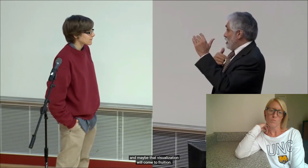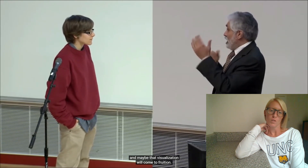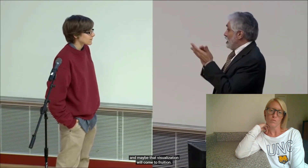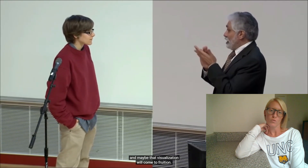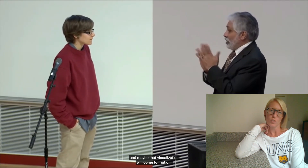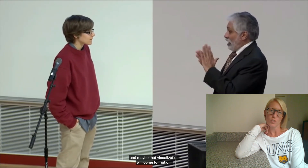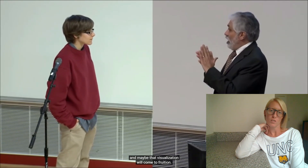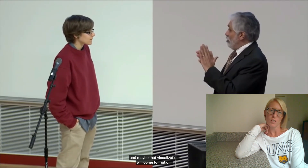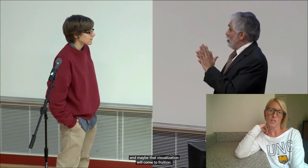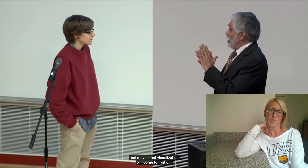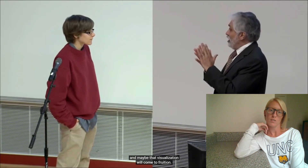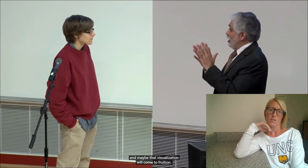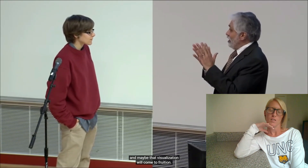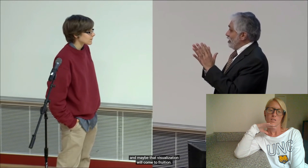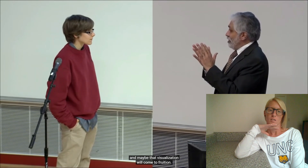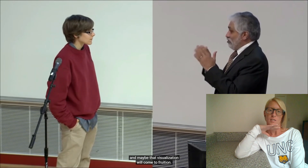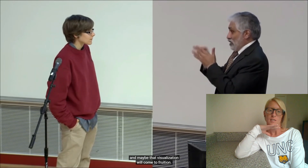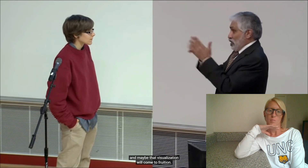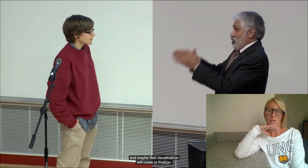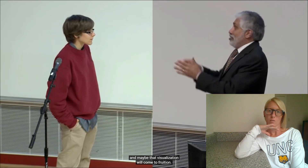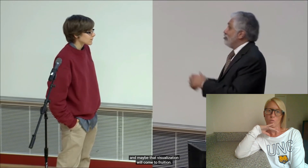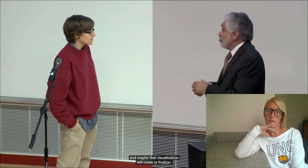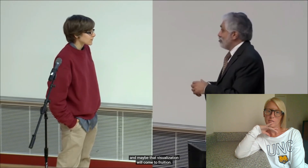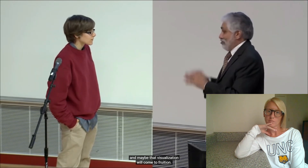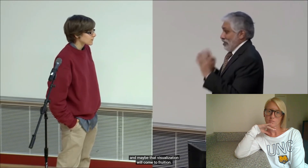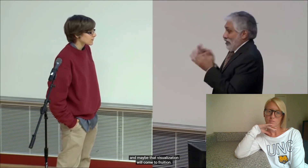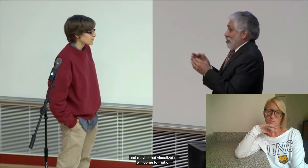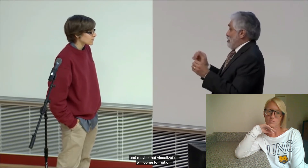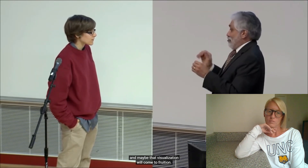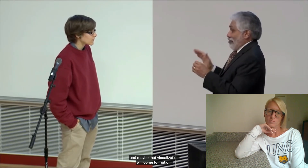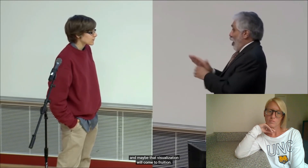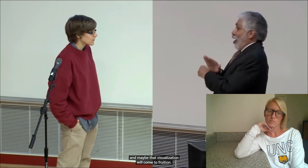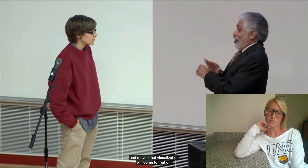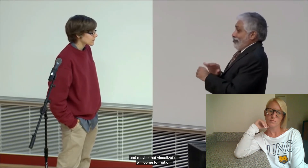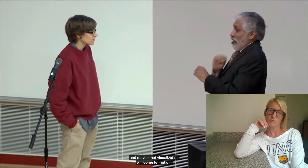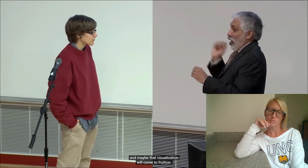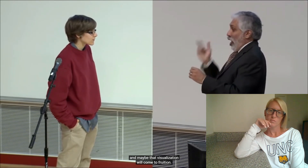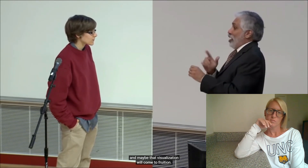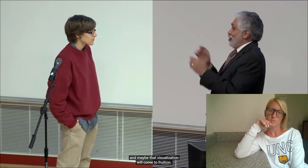visualization may come with nutrition will come to fruition. It's not black and white.